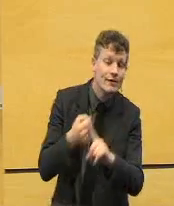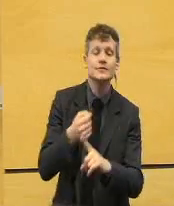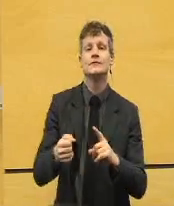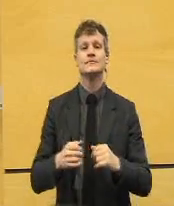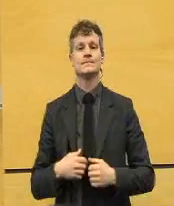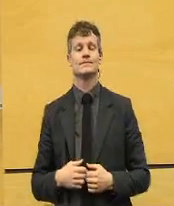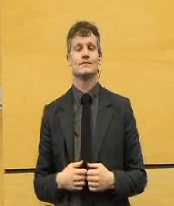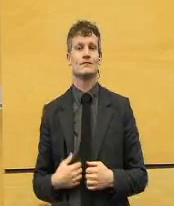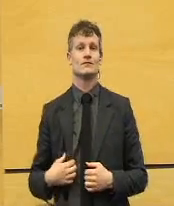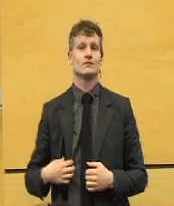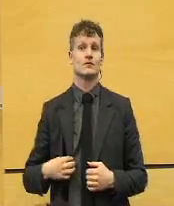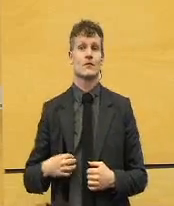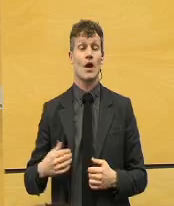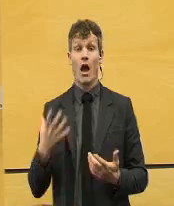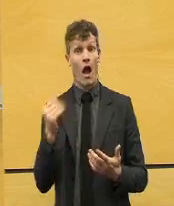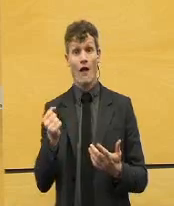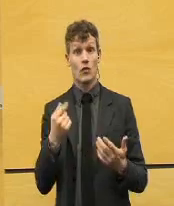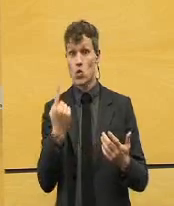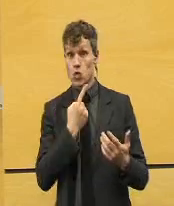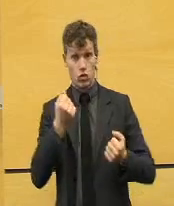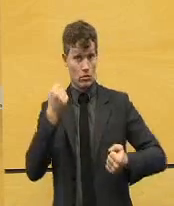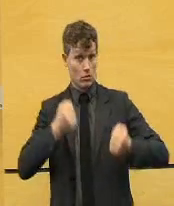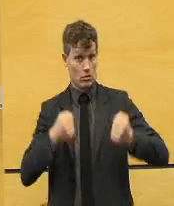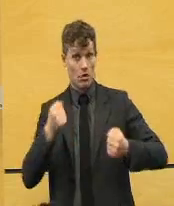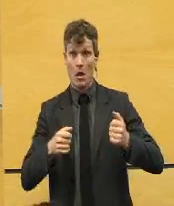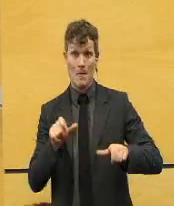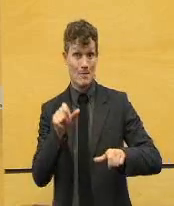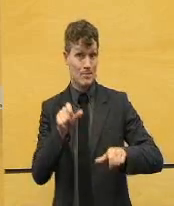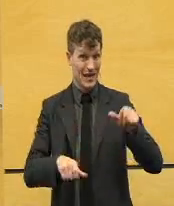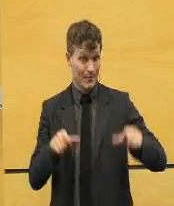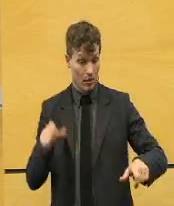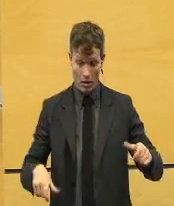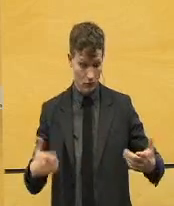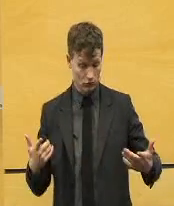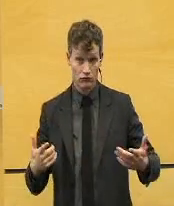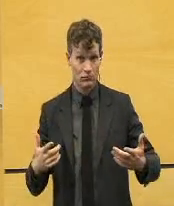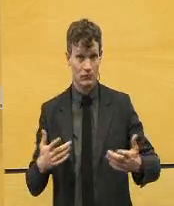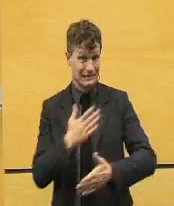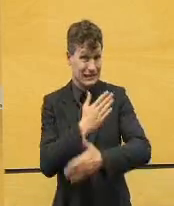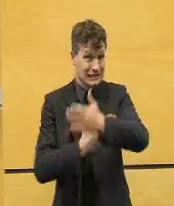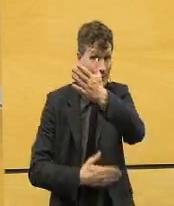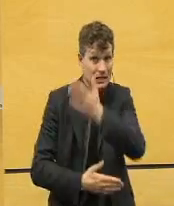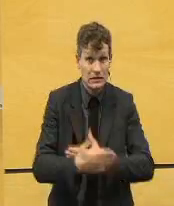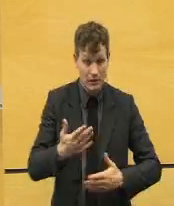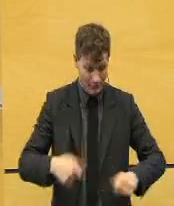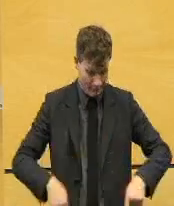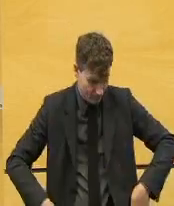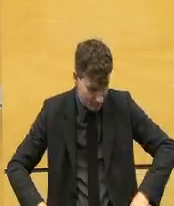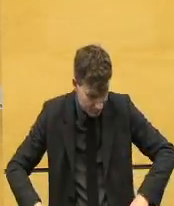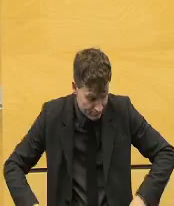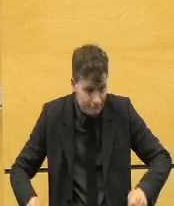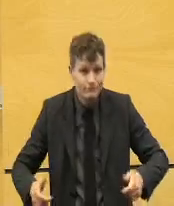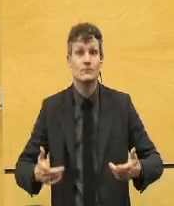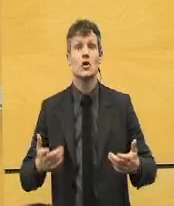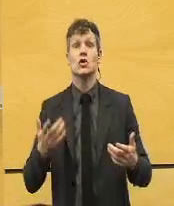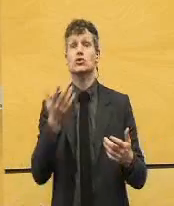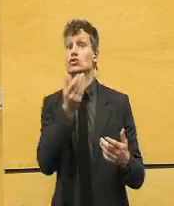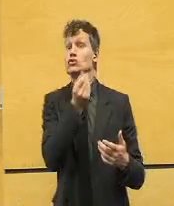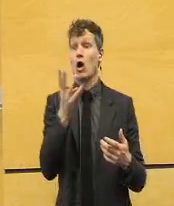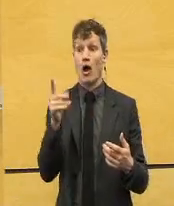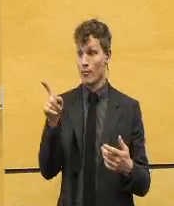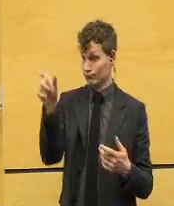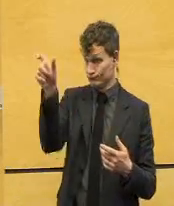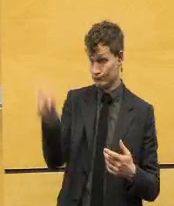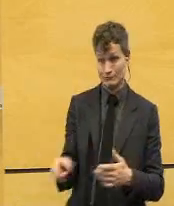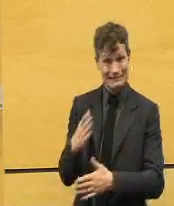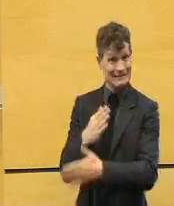with physical disabilities, 9 are persons with unidentified with disabilities, 9 are